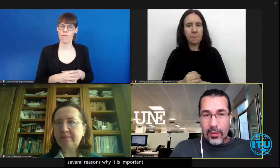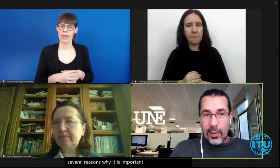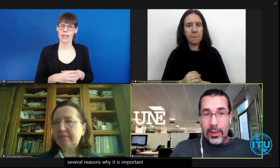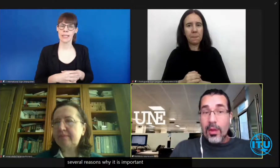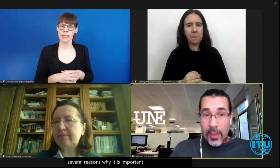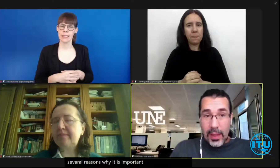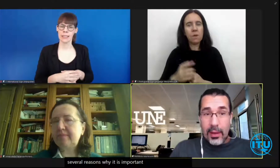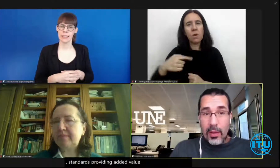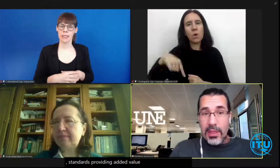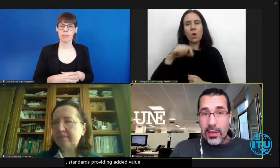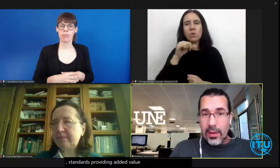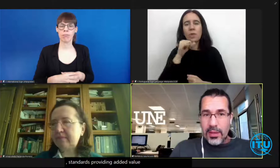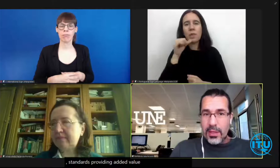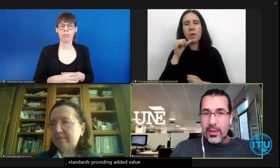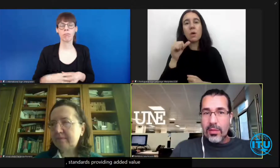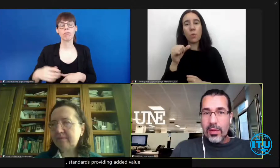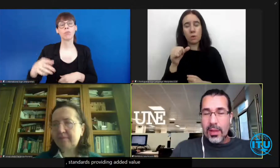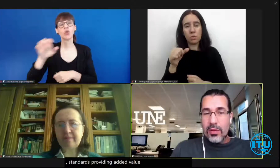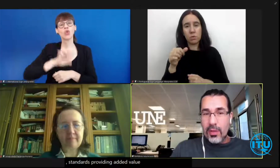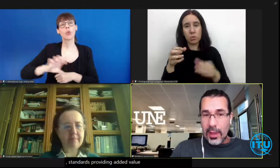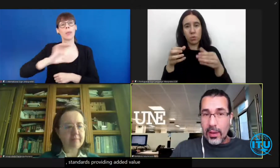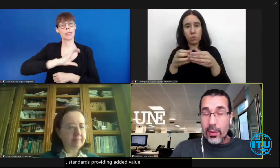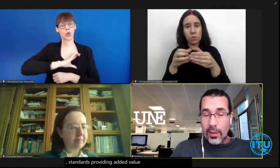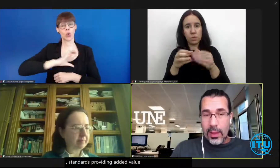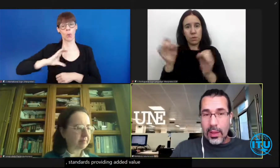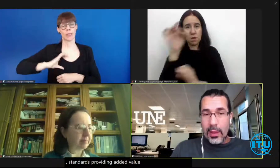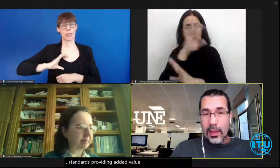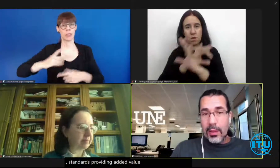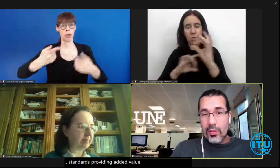mind when the European Commission launched in